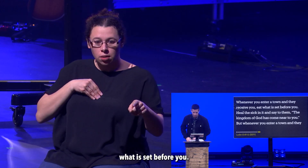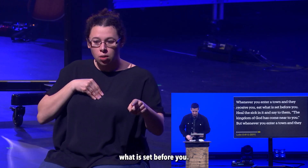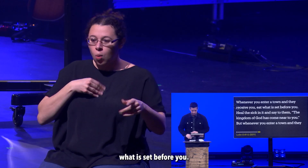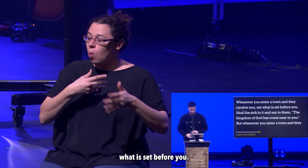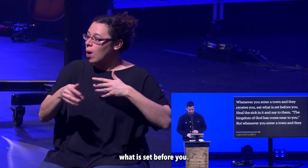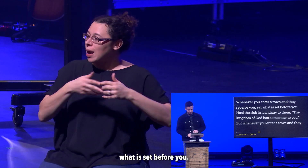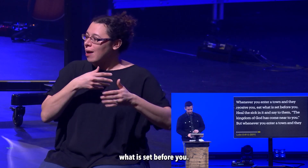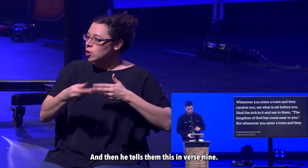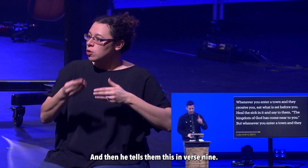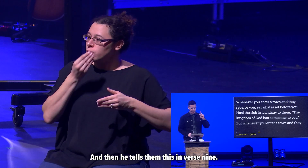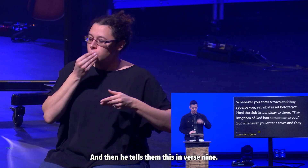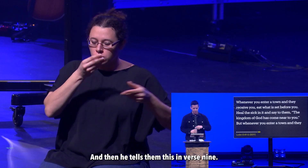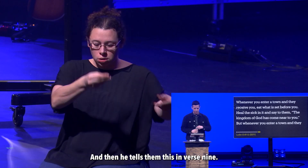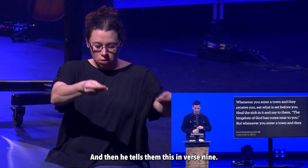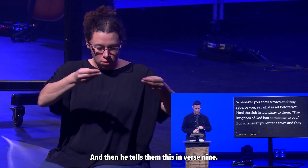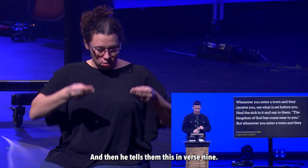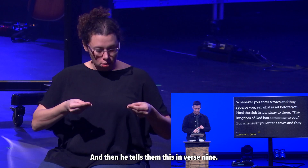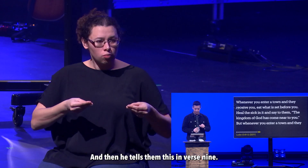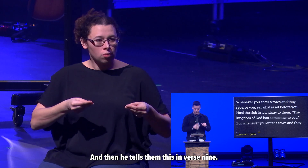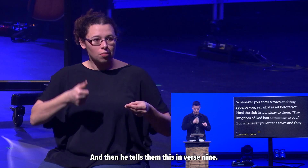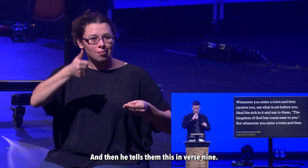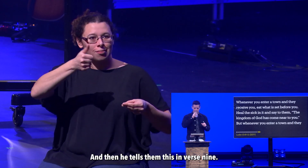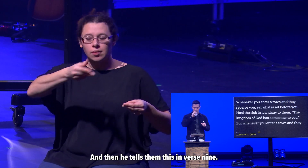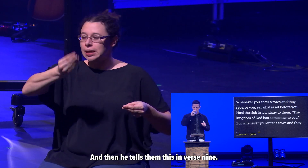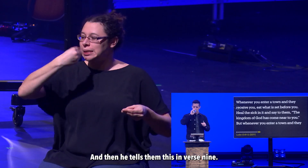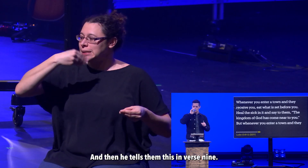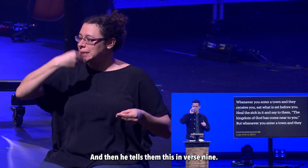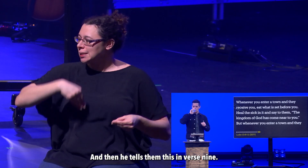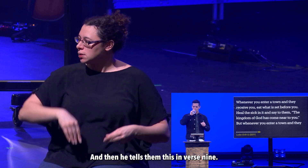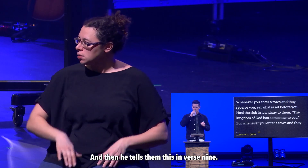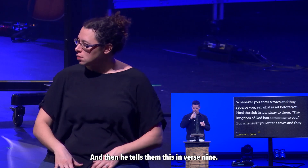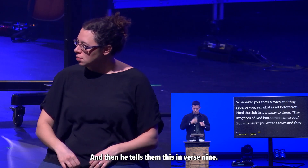before you. And then he tells them this in verse 9.